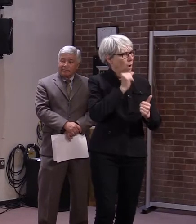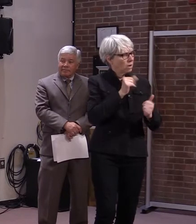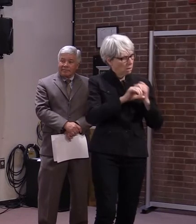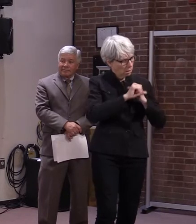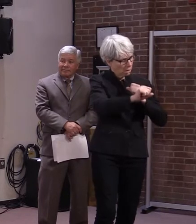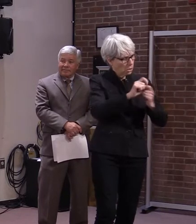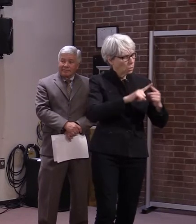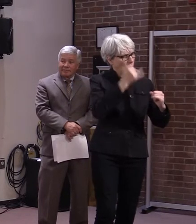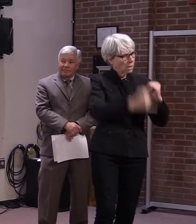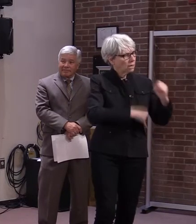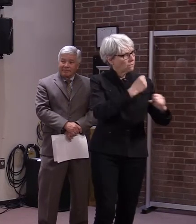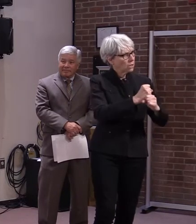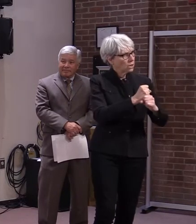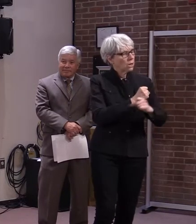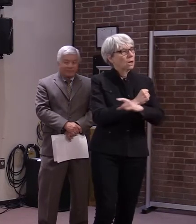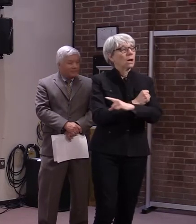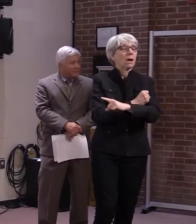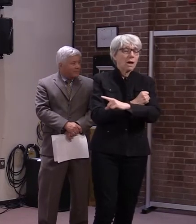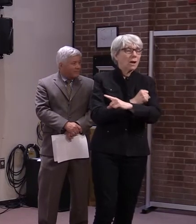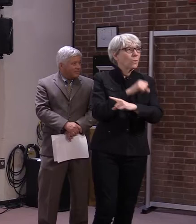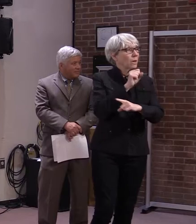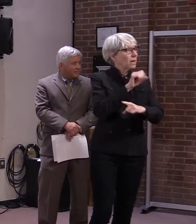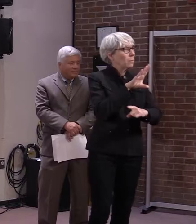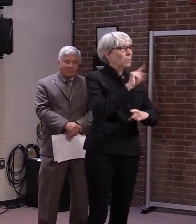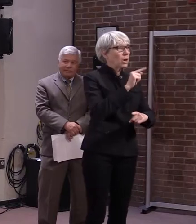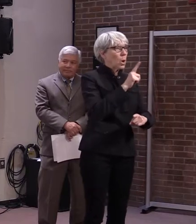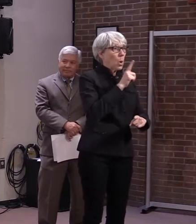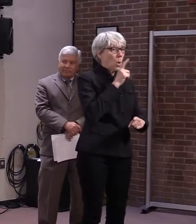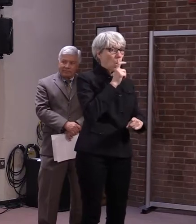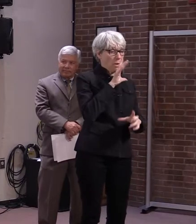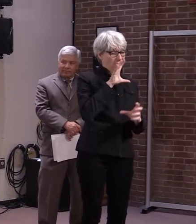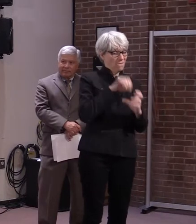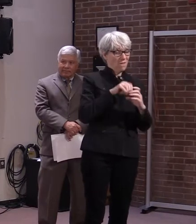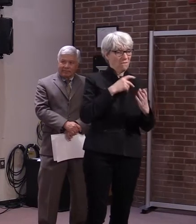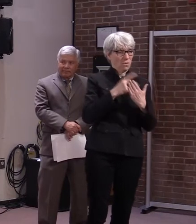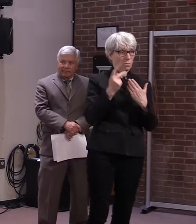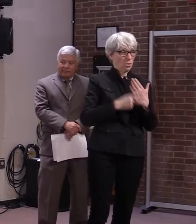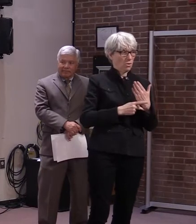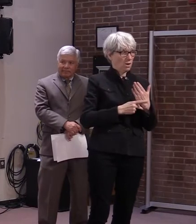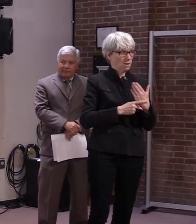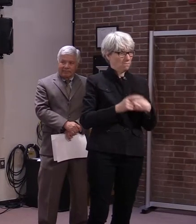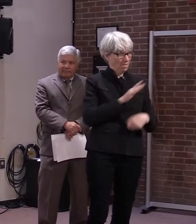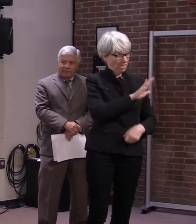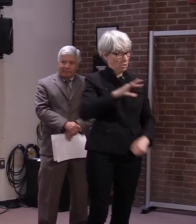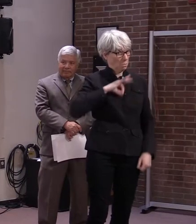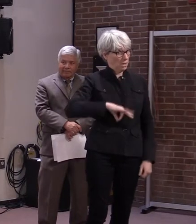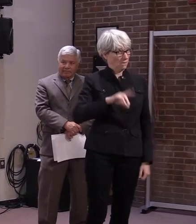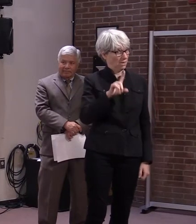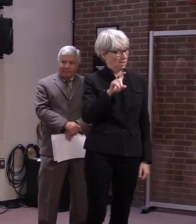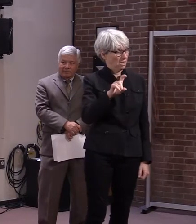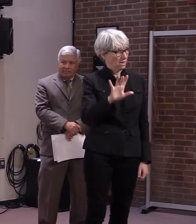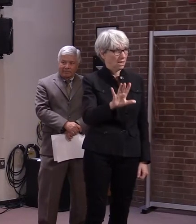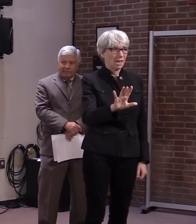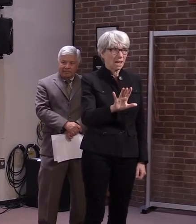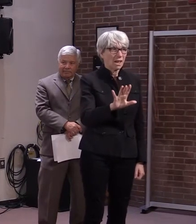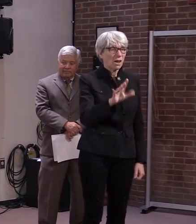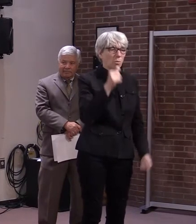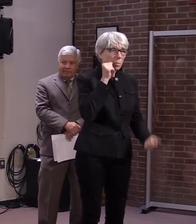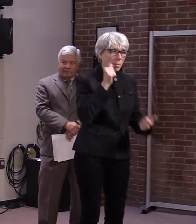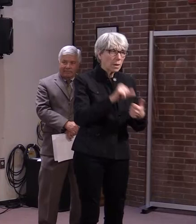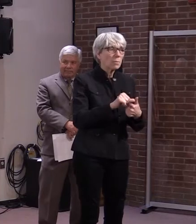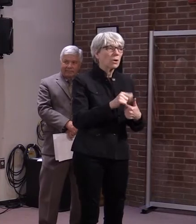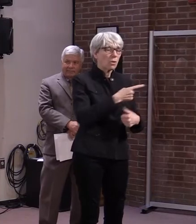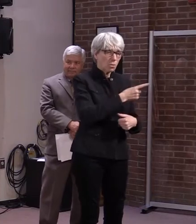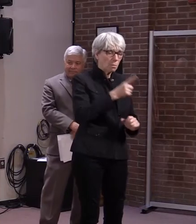are involved in the program in general. We talked a lot about this before. There's a need for wraparound